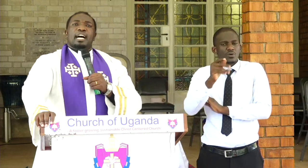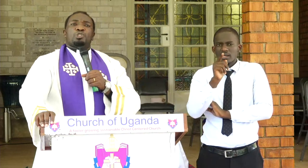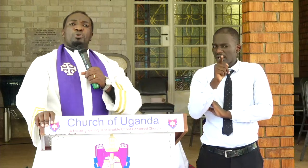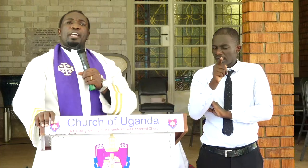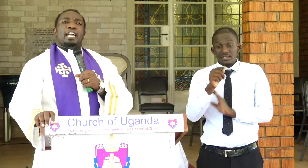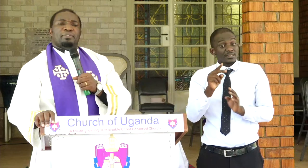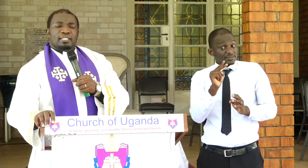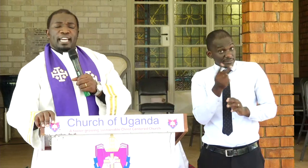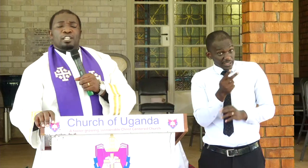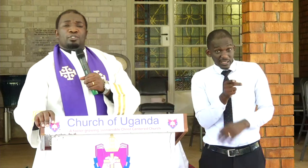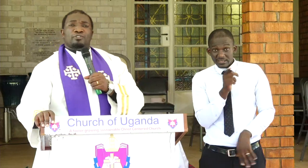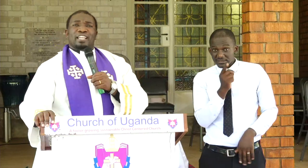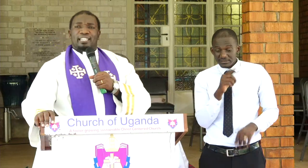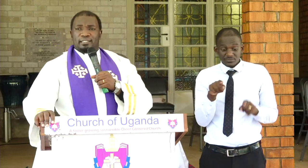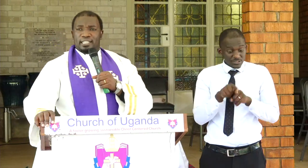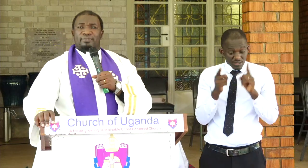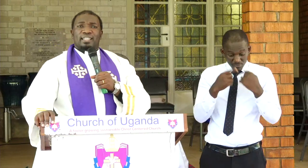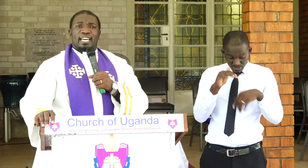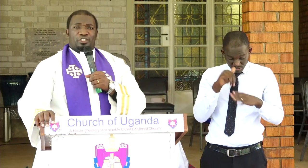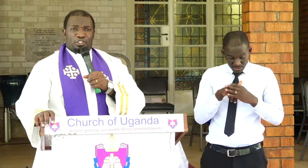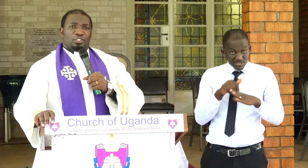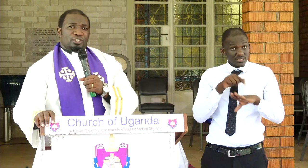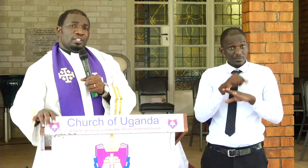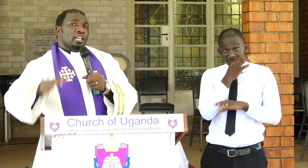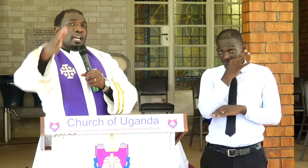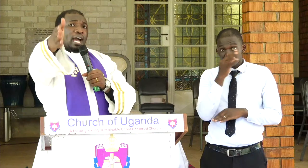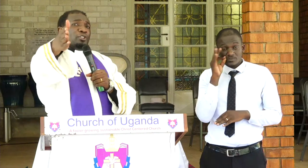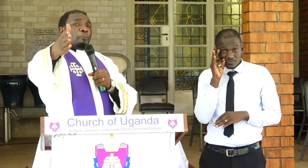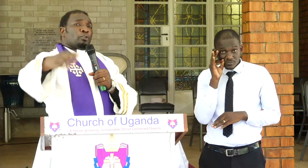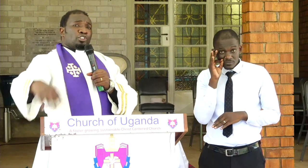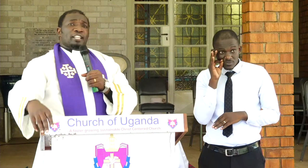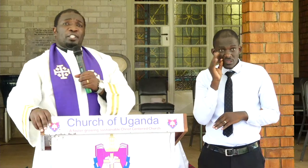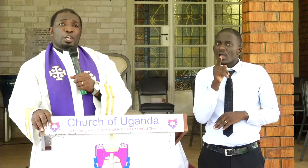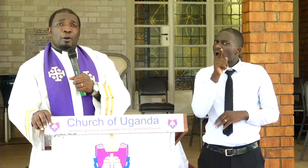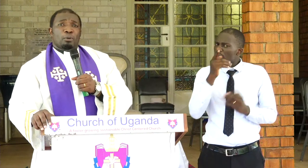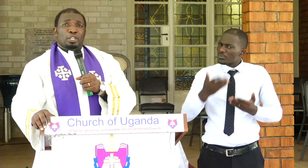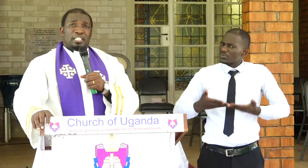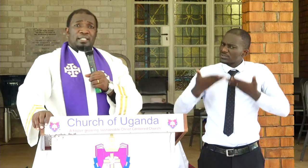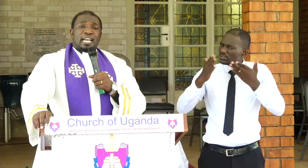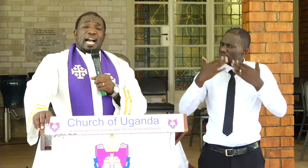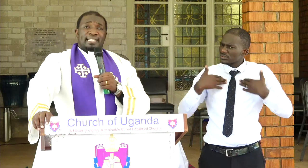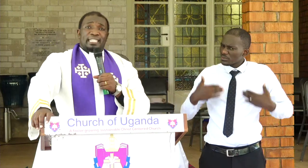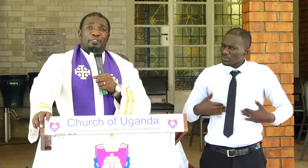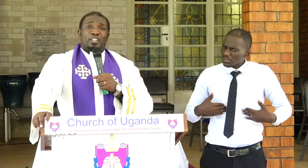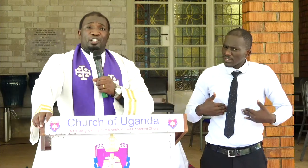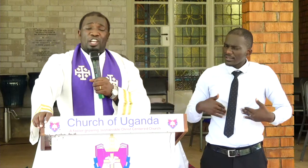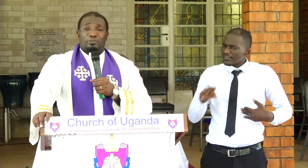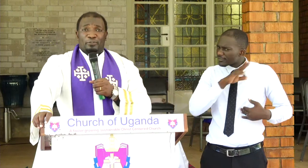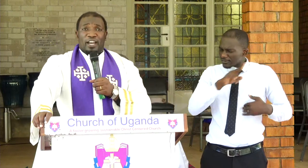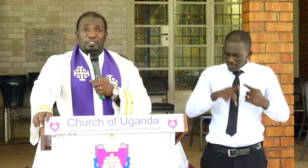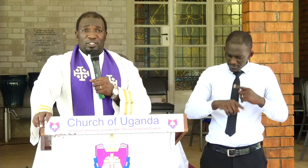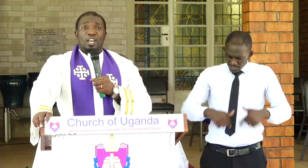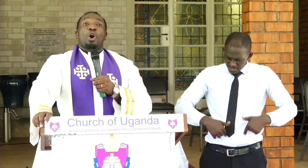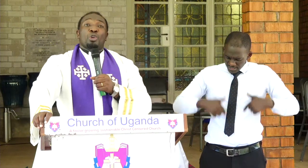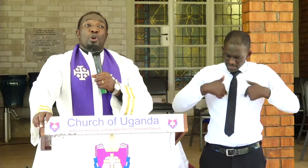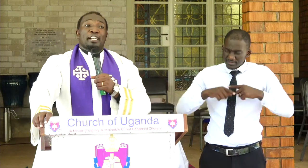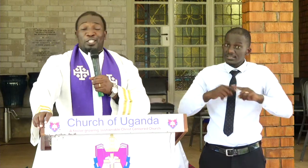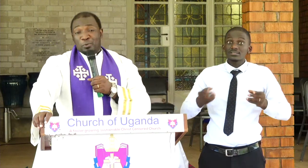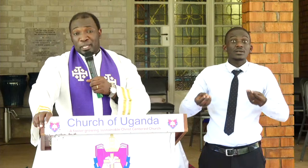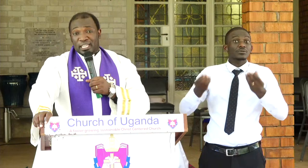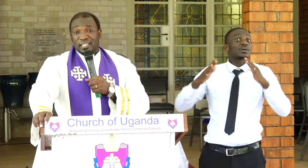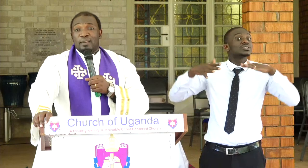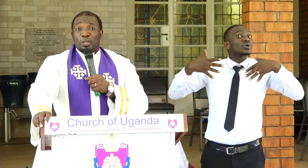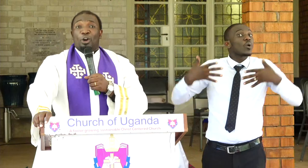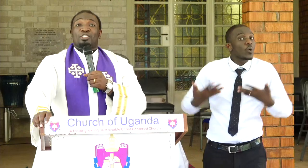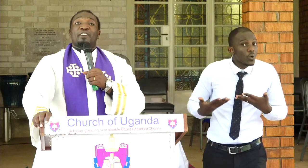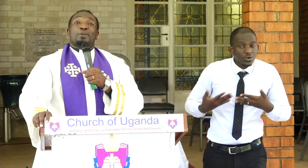Secondly, as we are in the days of Lent, in the Lent season, are you presenting your body as a living sacrifice, or you are